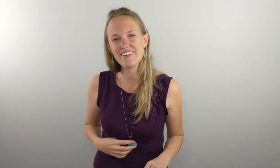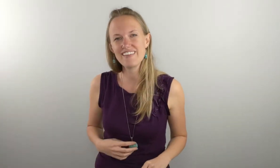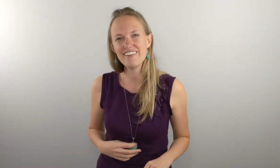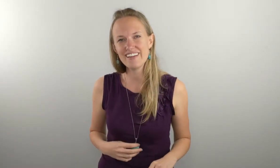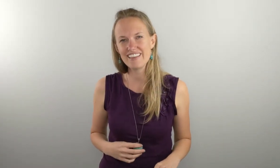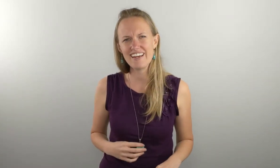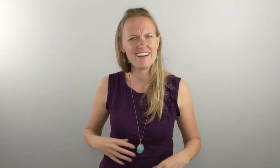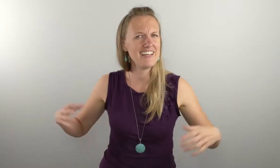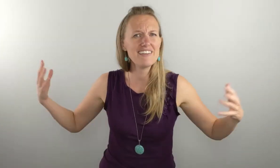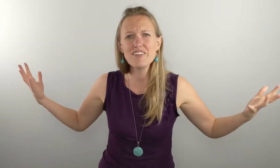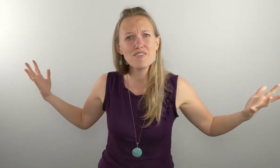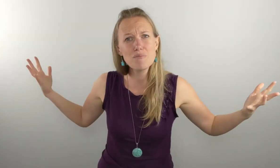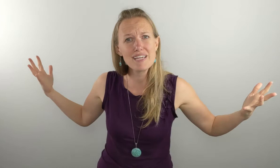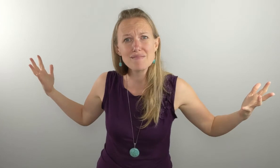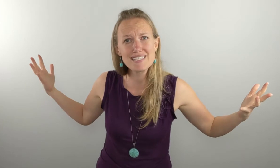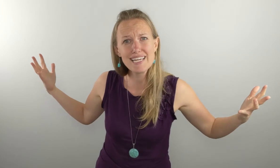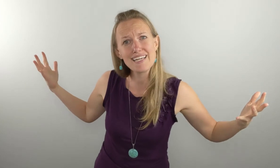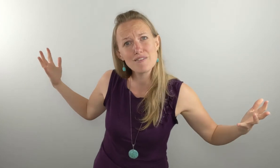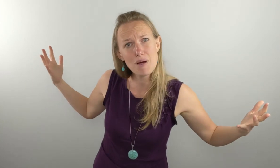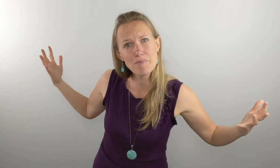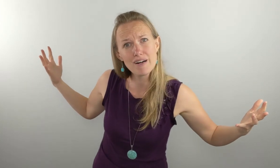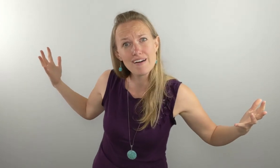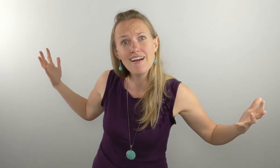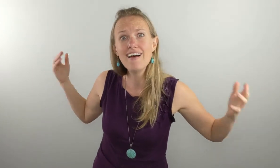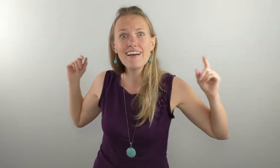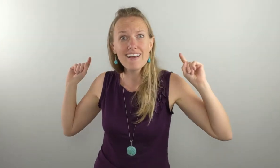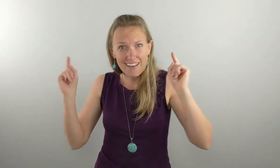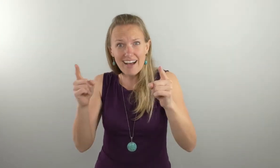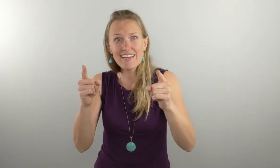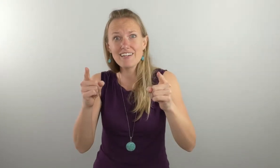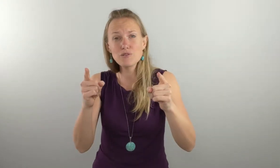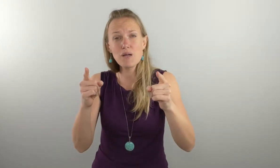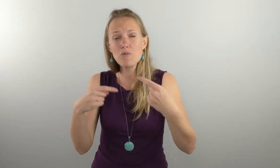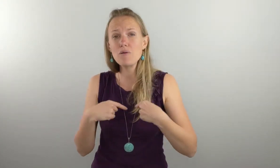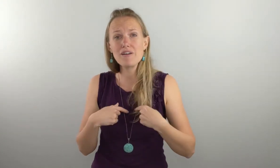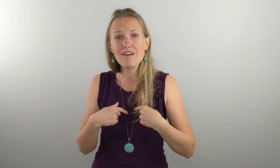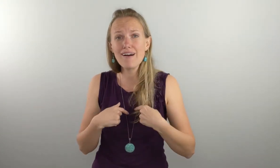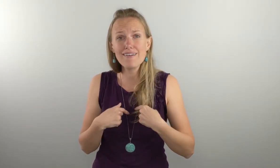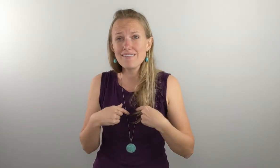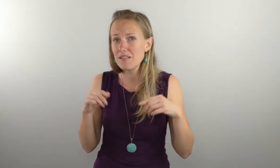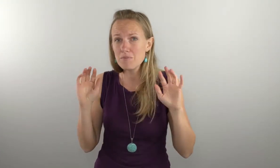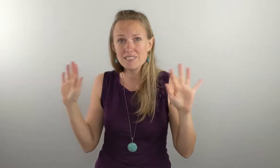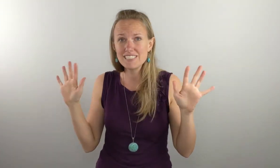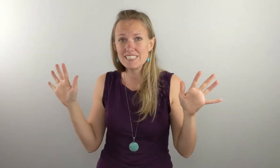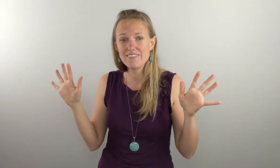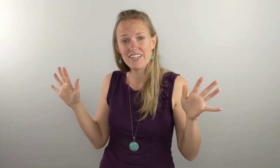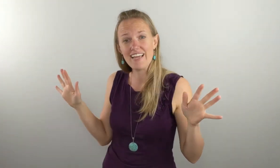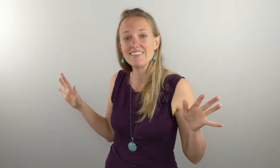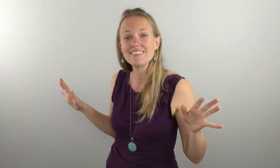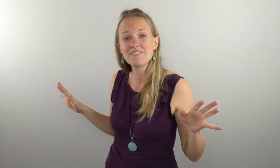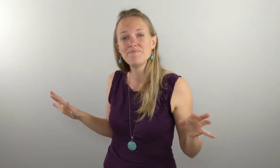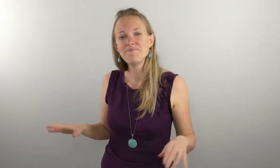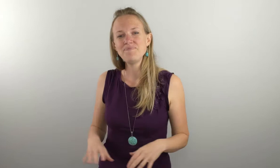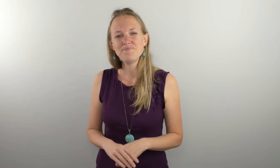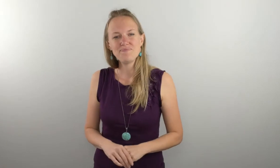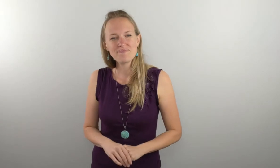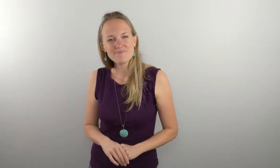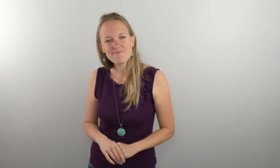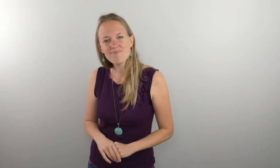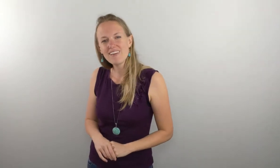it, you'll get there. And even if you make a mistake, remember, God cares way more about your heart than the position of your hands.